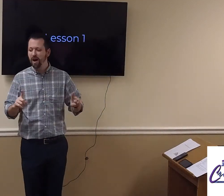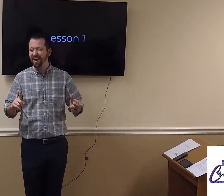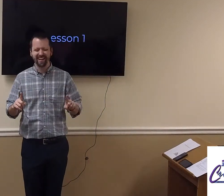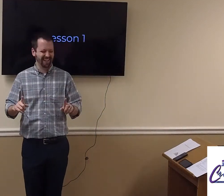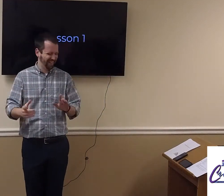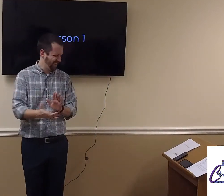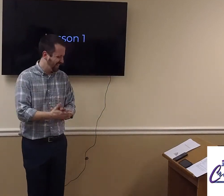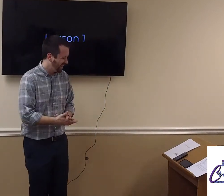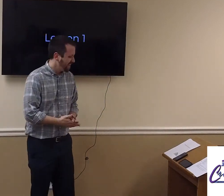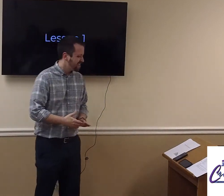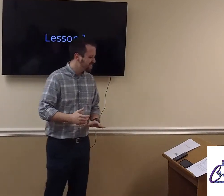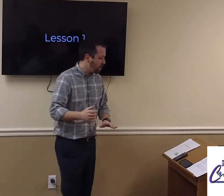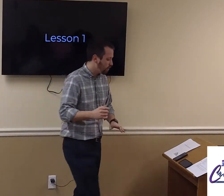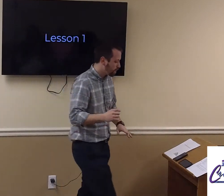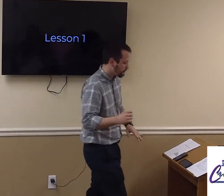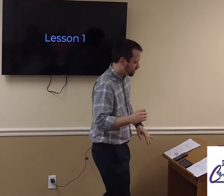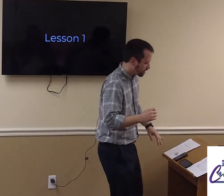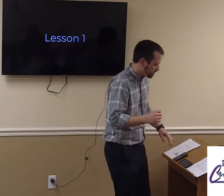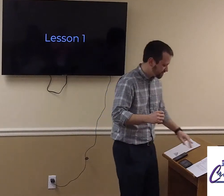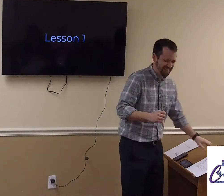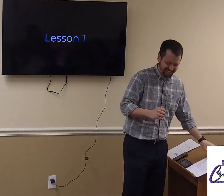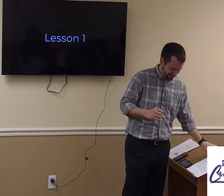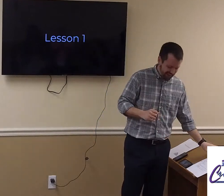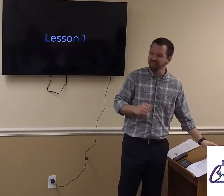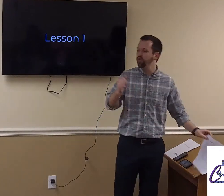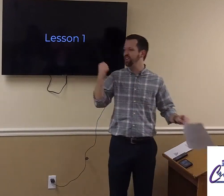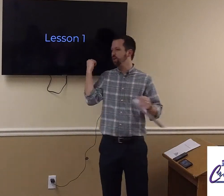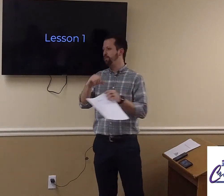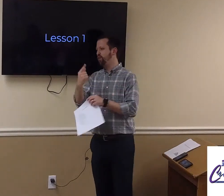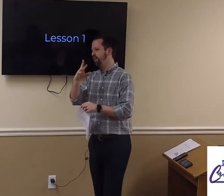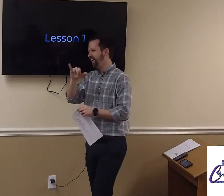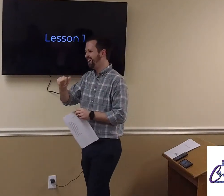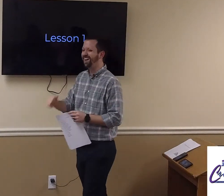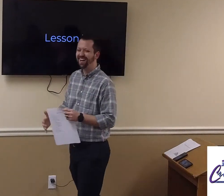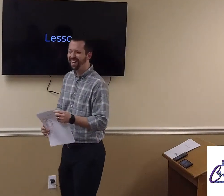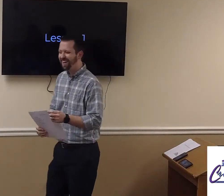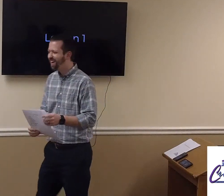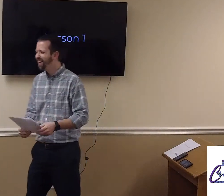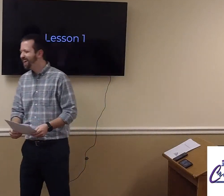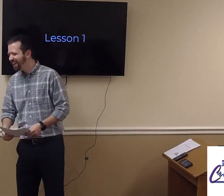But Now I so know who I am. everyone's gonna remember Gloria.